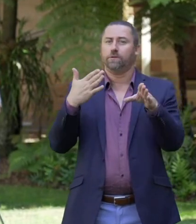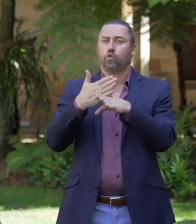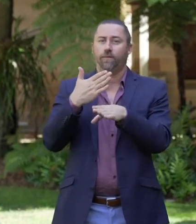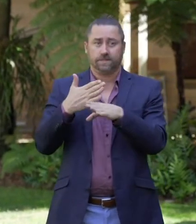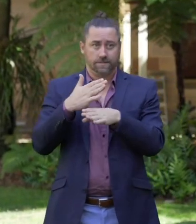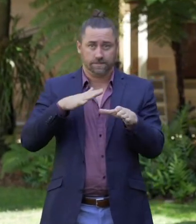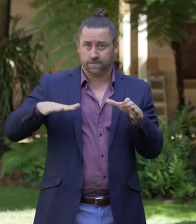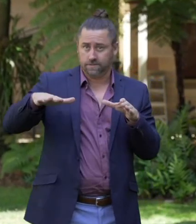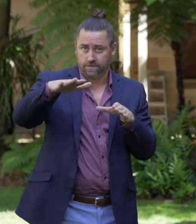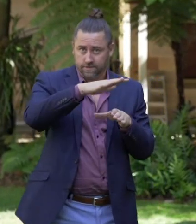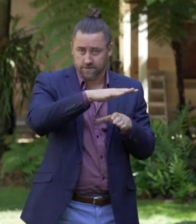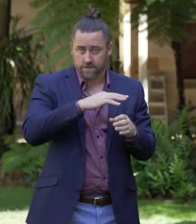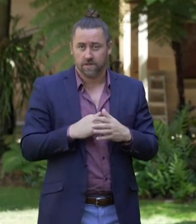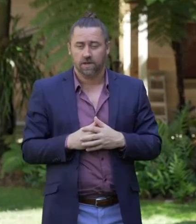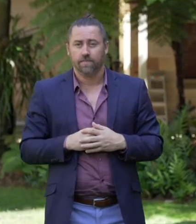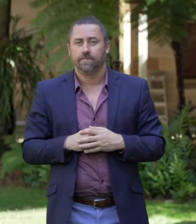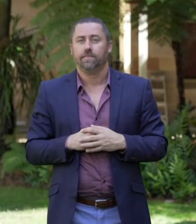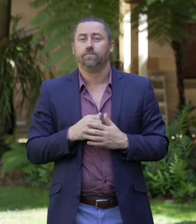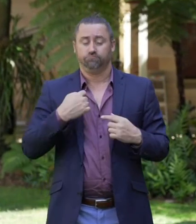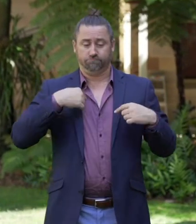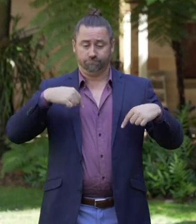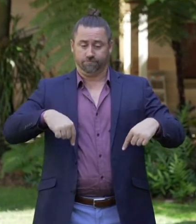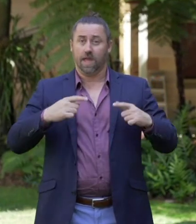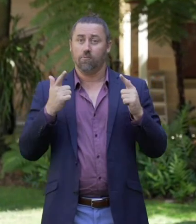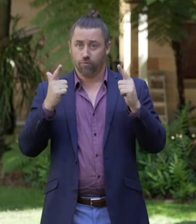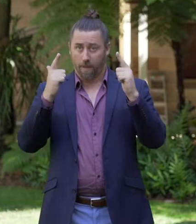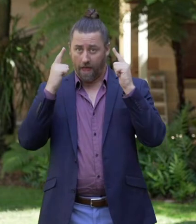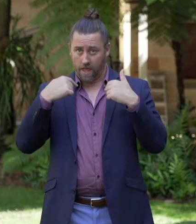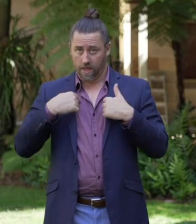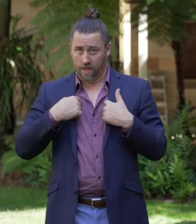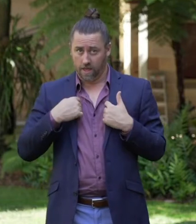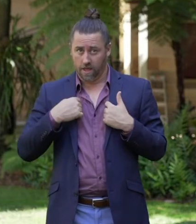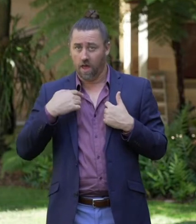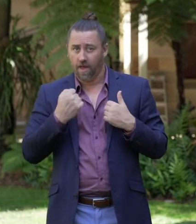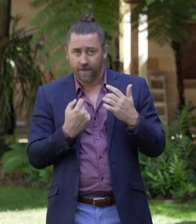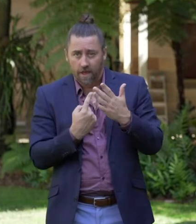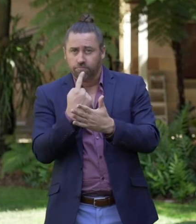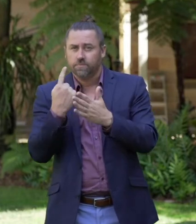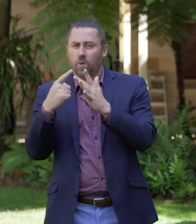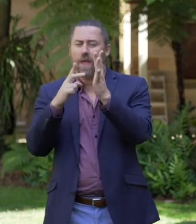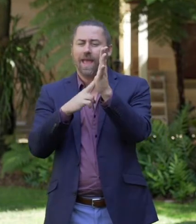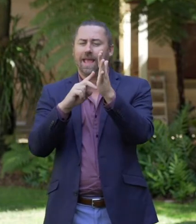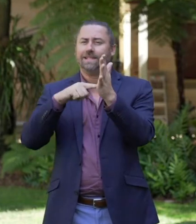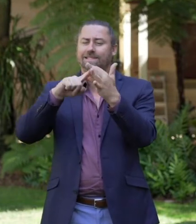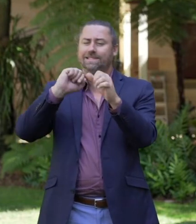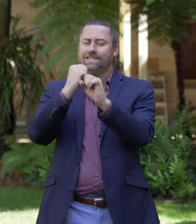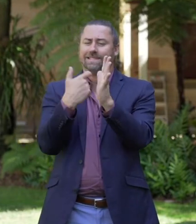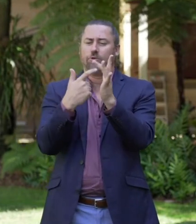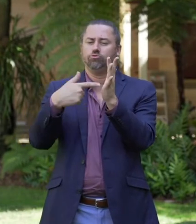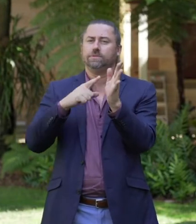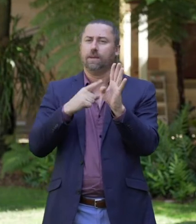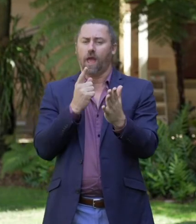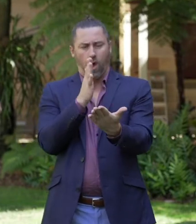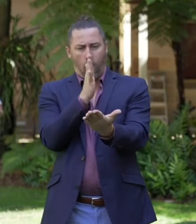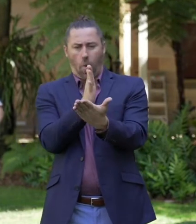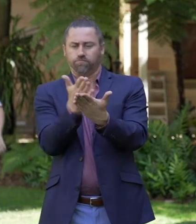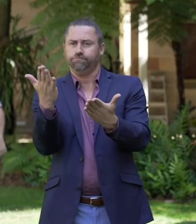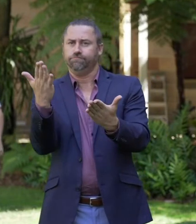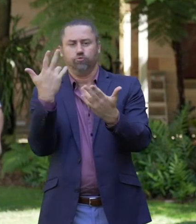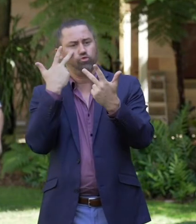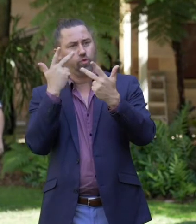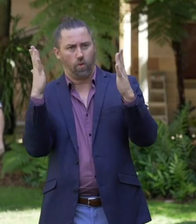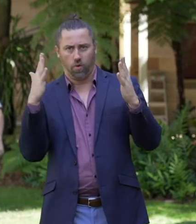of observations. In my time as Premier, I've delivered on a number of integrity reforms to the people of this state. We've